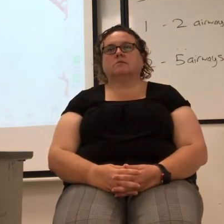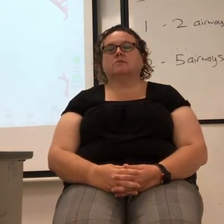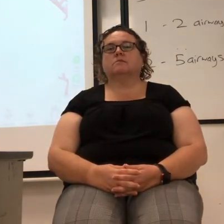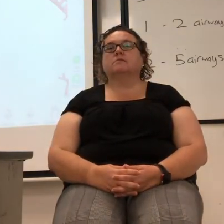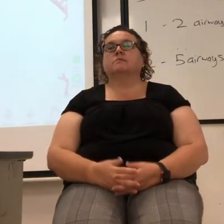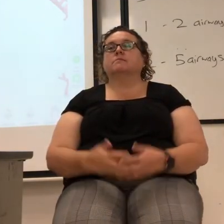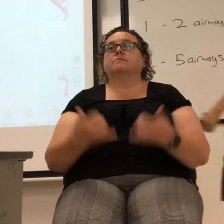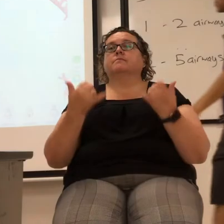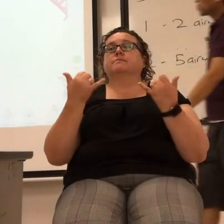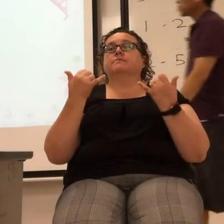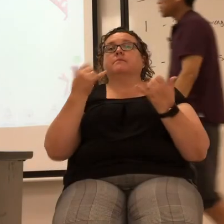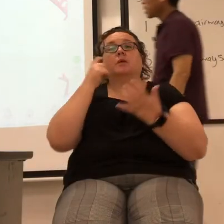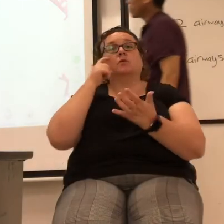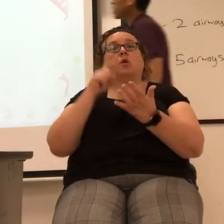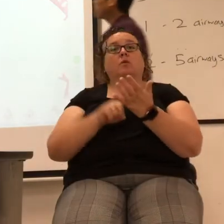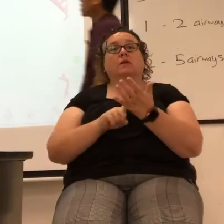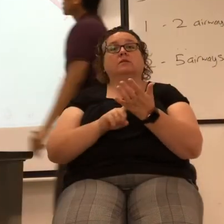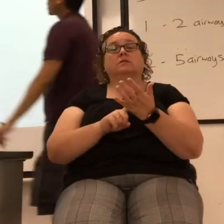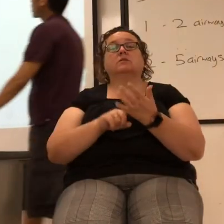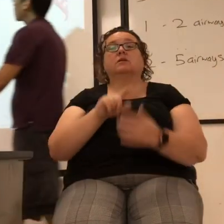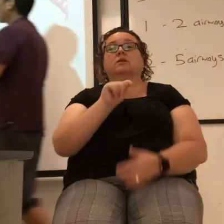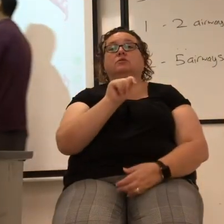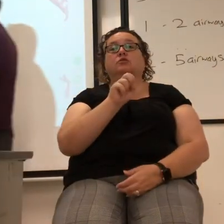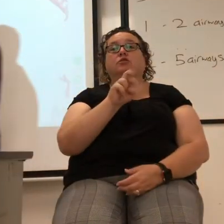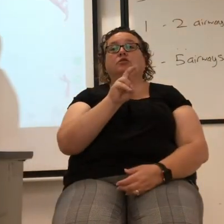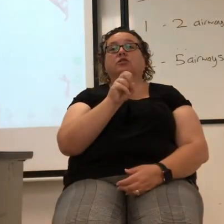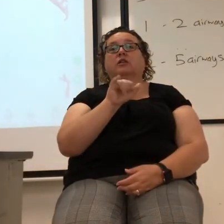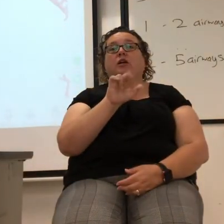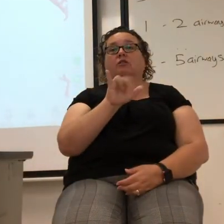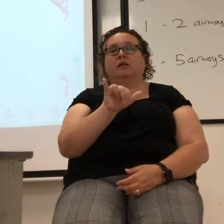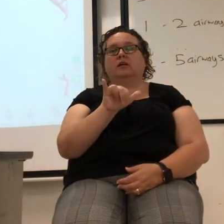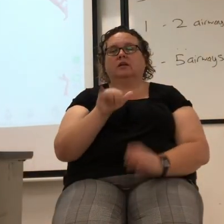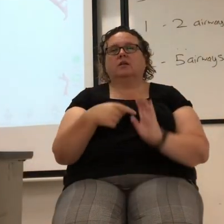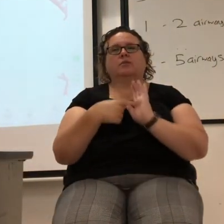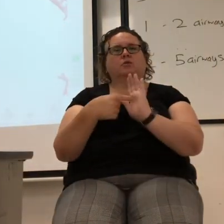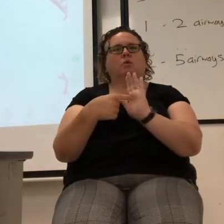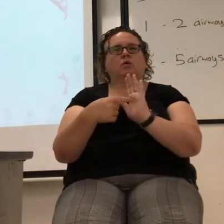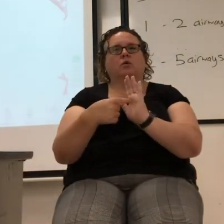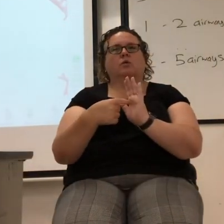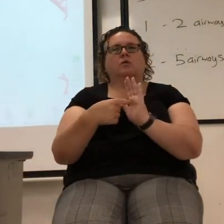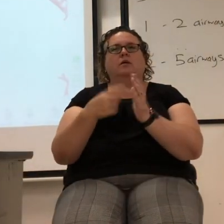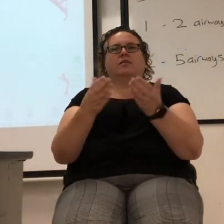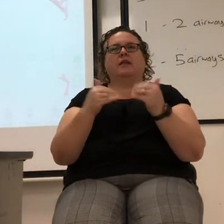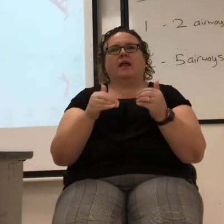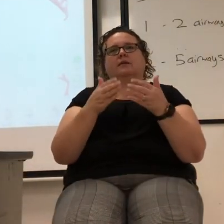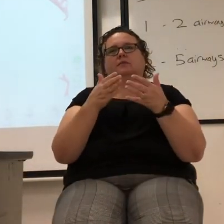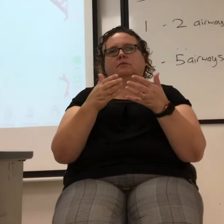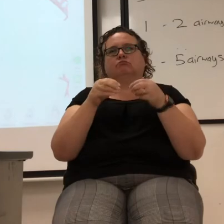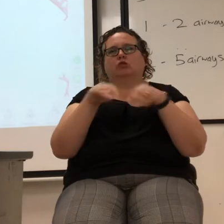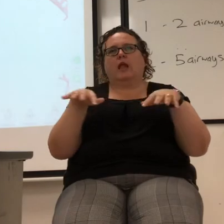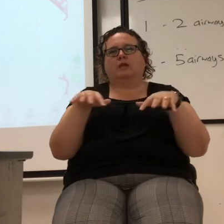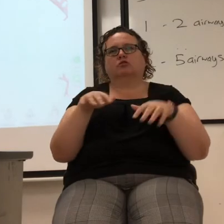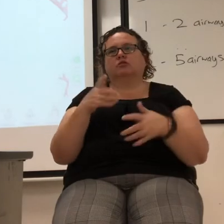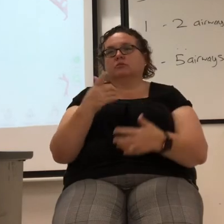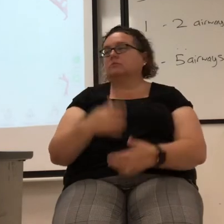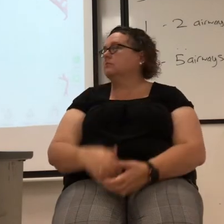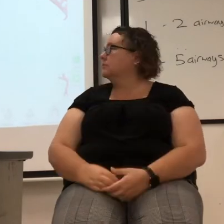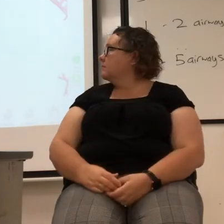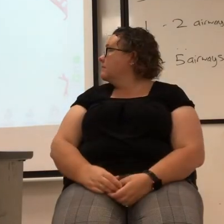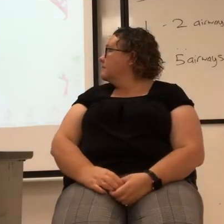Notice that when you're getting to the tertiary, let me highlight one, the next branch basically.